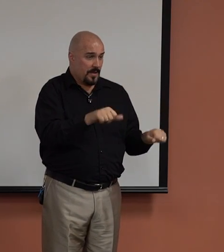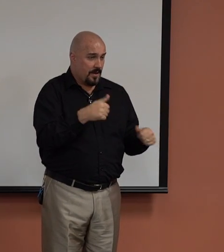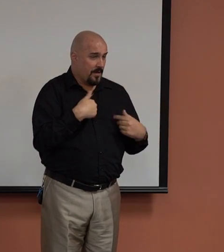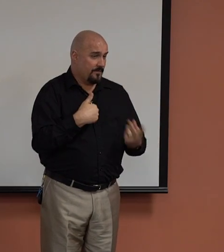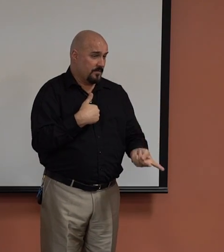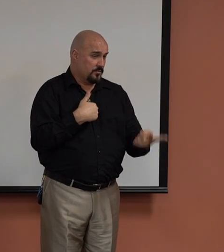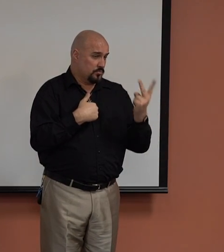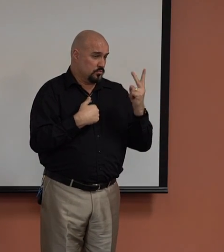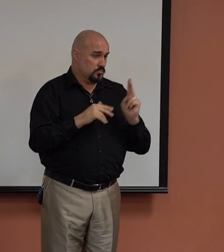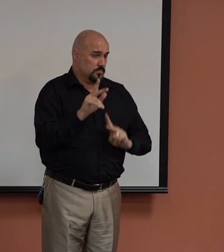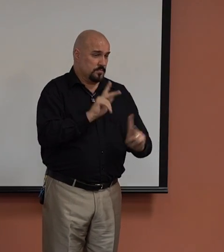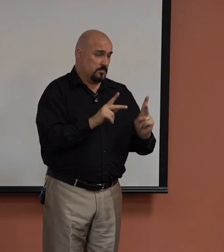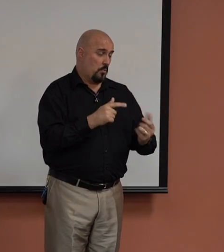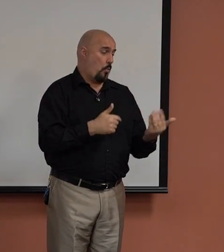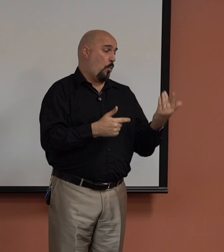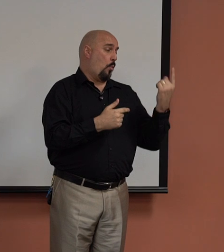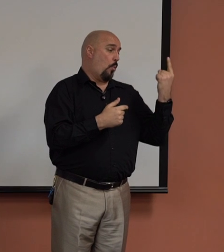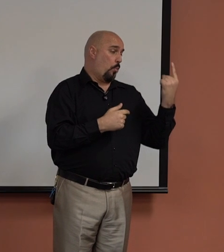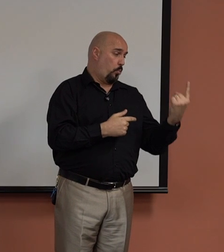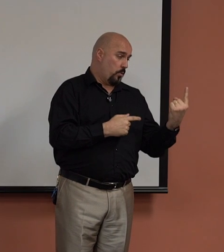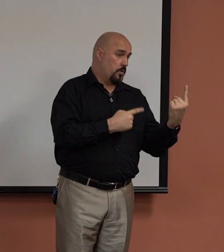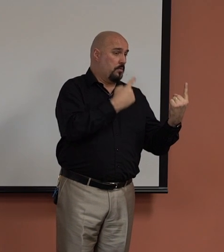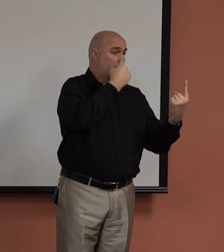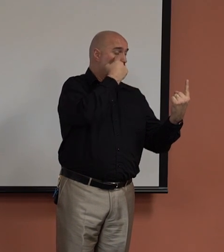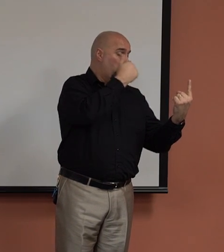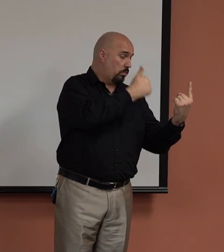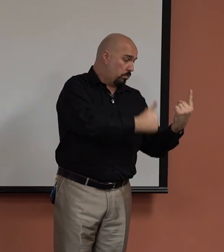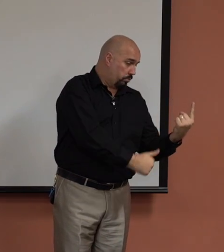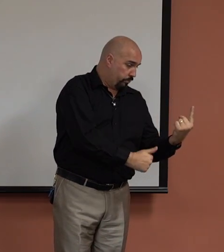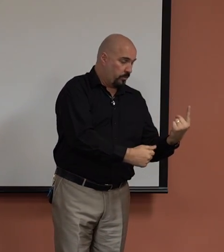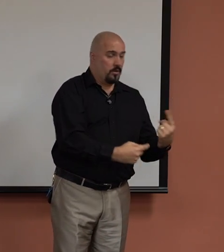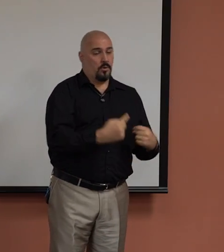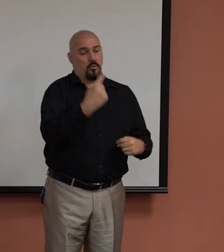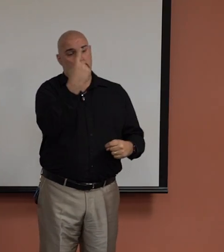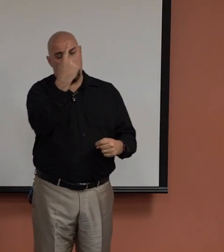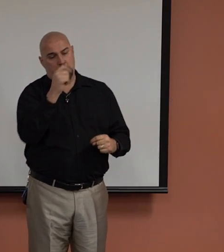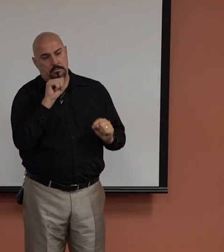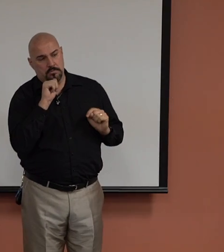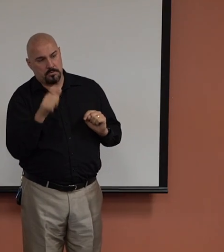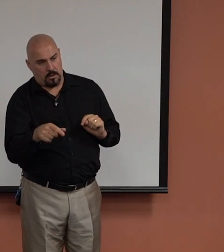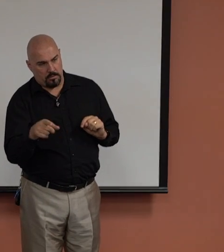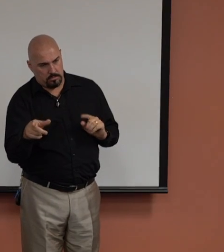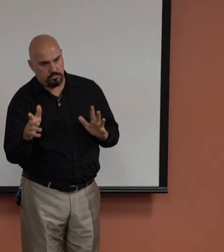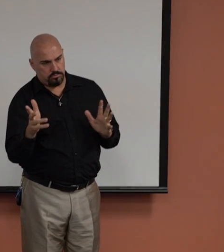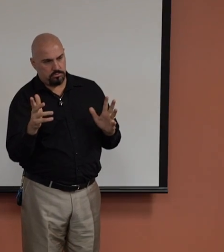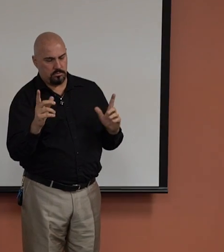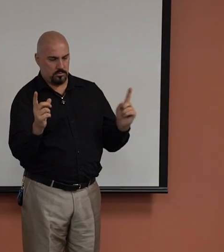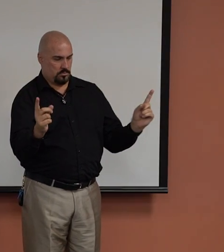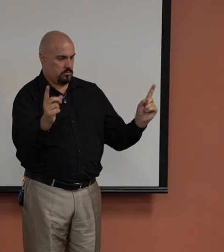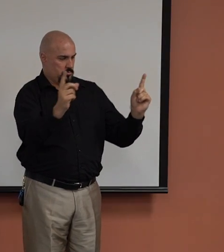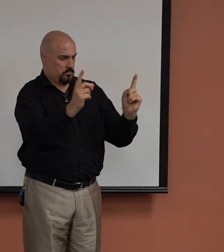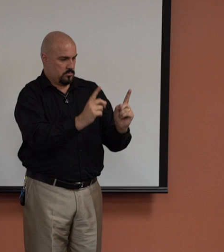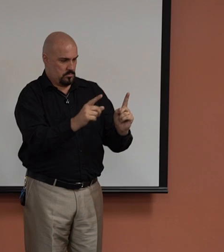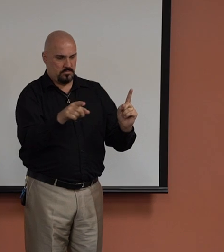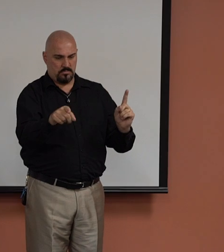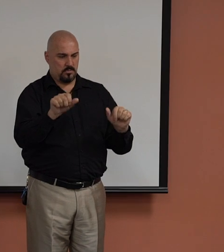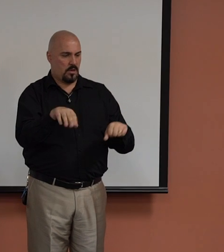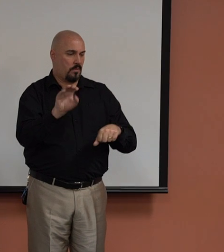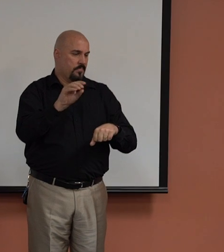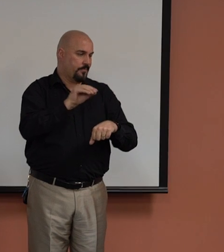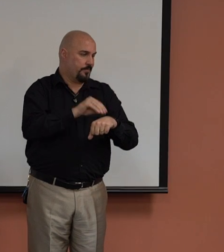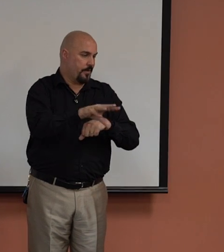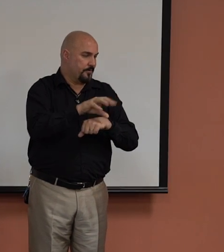is with a vision loss and one person who is without, who is playing the role either of the counselor